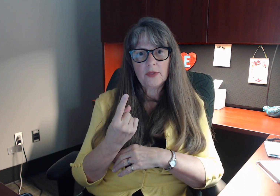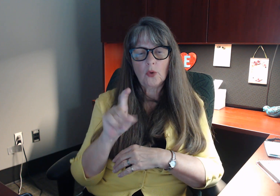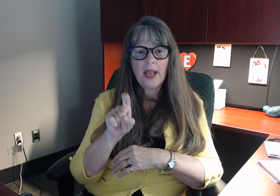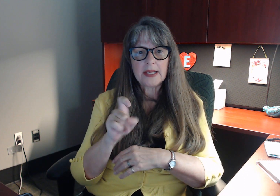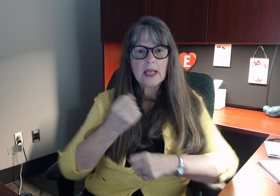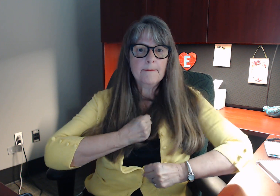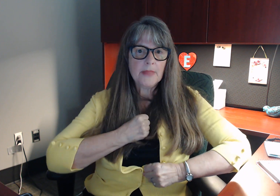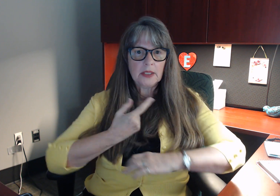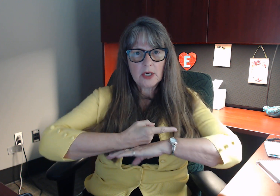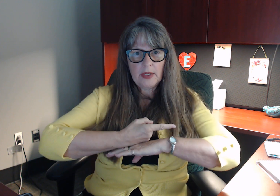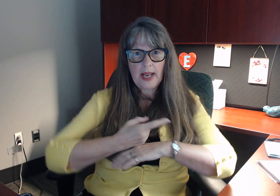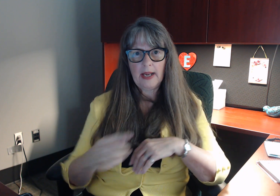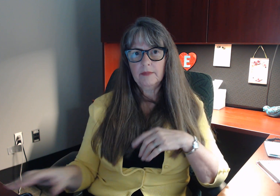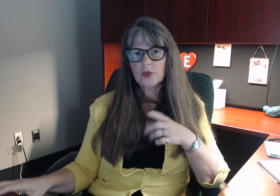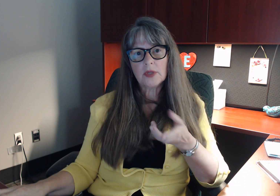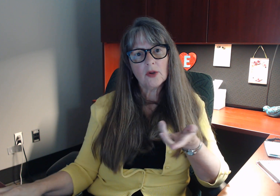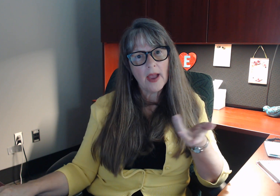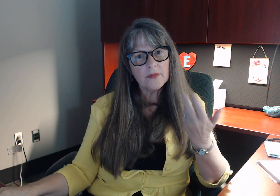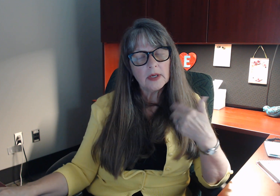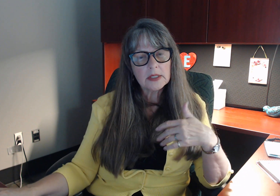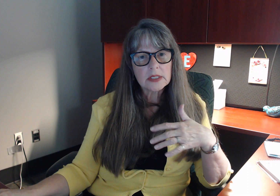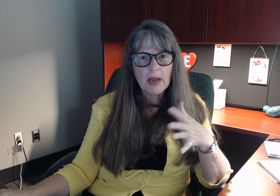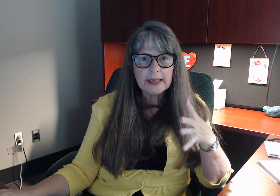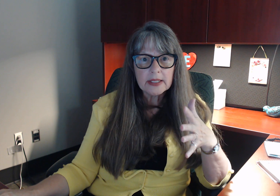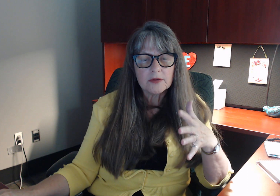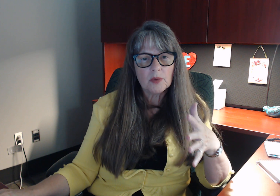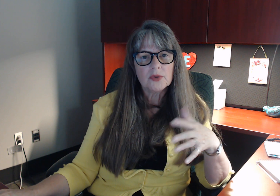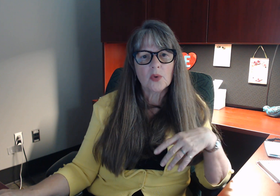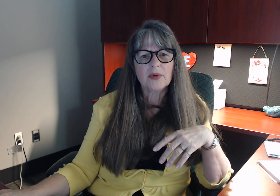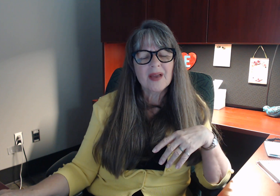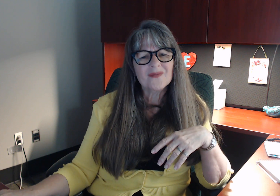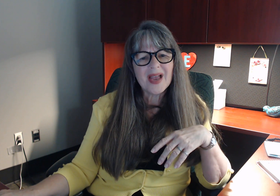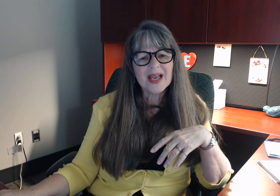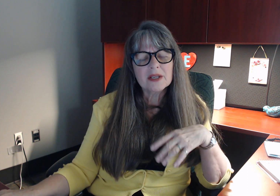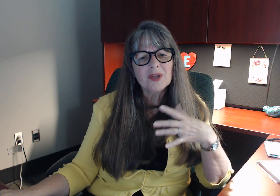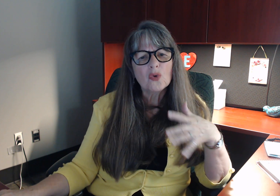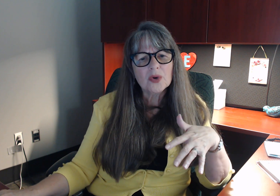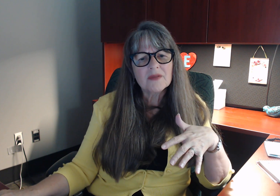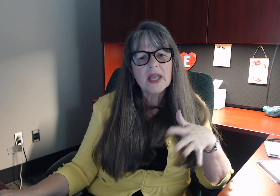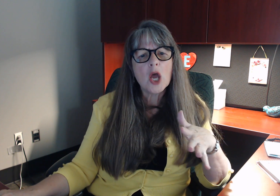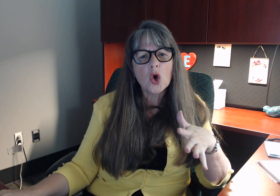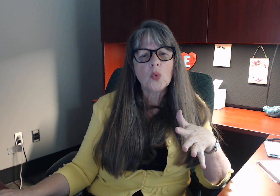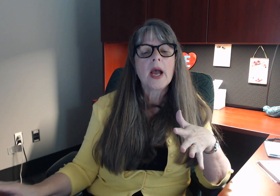or ex-military day. So now you have some ideas. If someone's going, vet, you mean you're going to the vet? No,